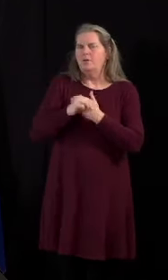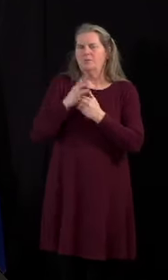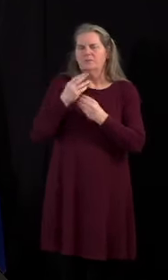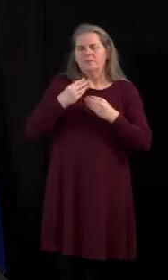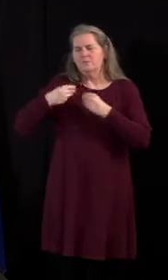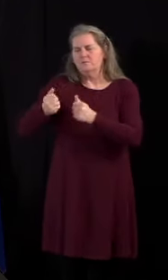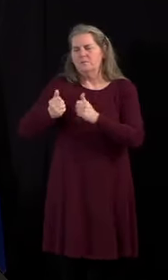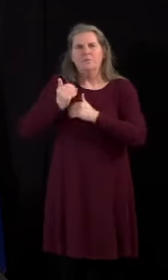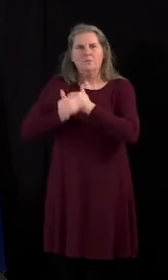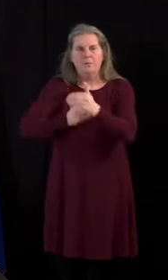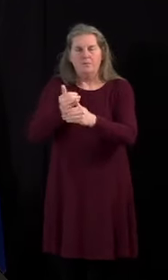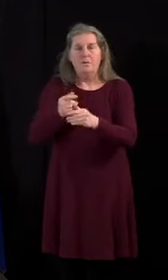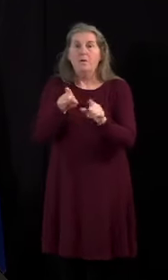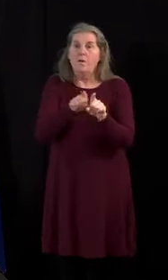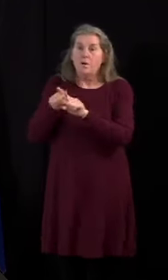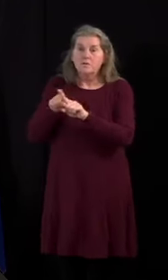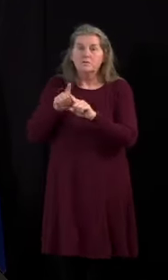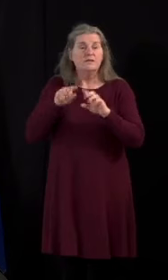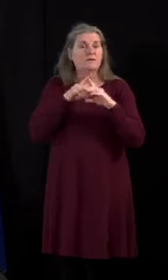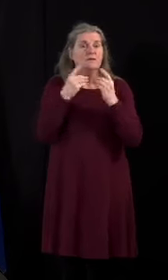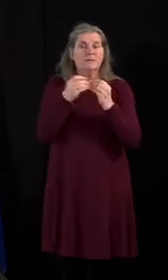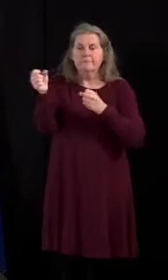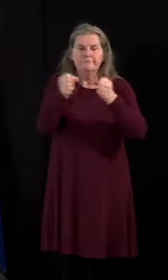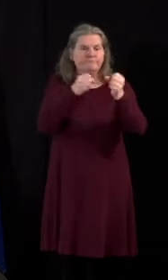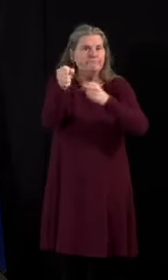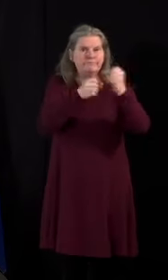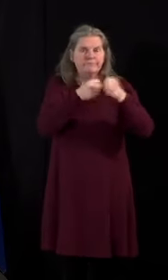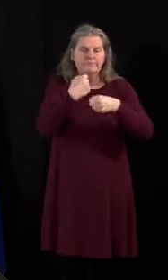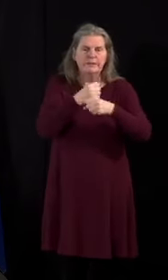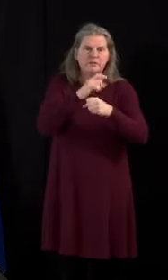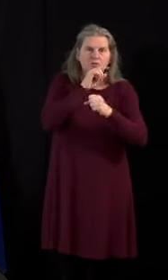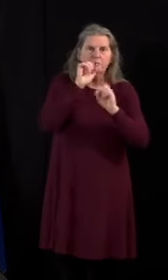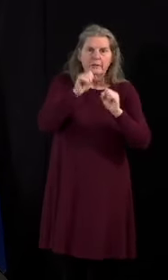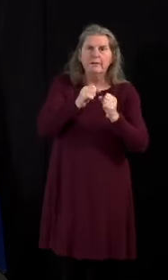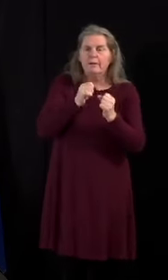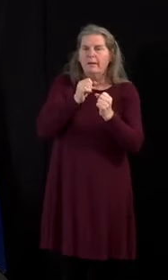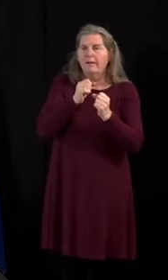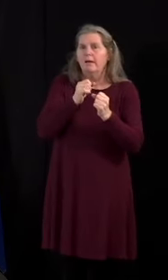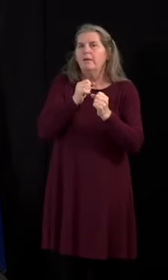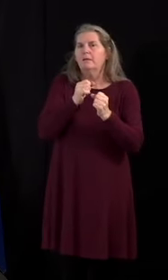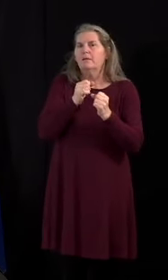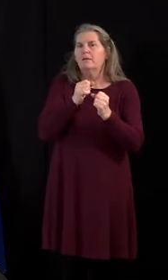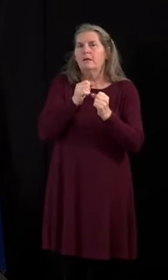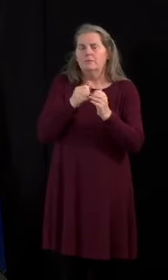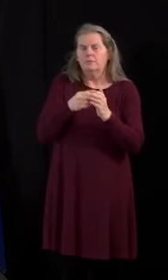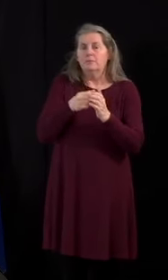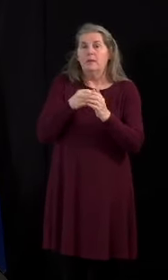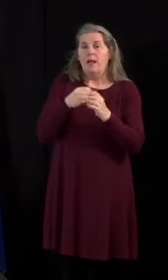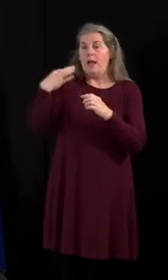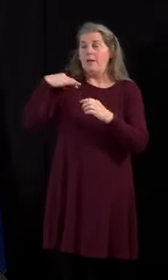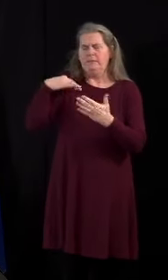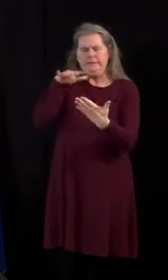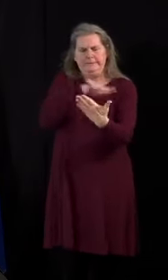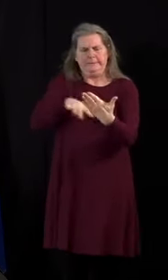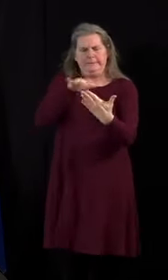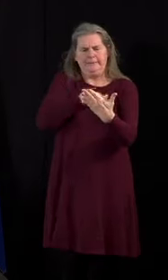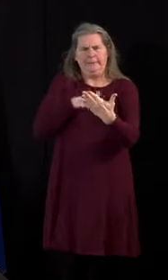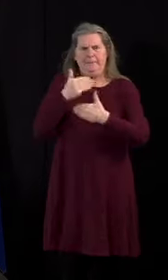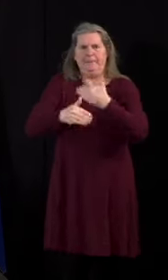bringing on extra capacity from multiple departments to ensure that we can review the applications and process